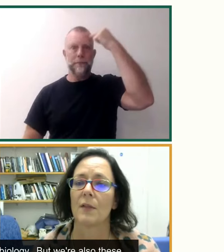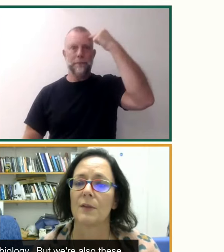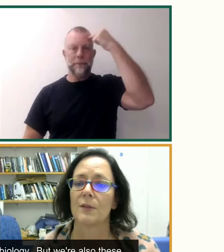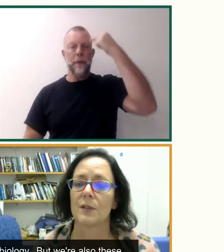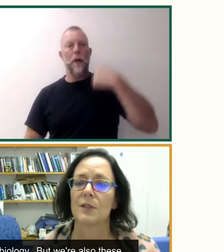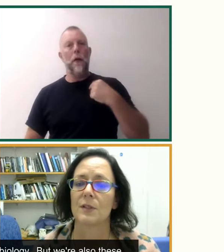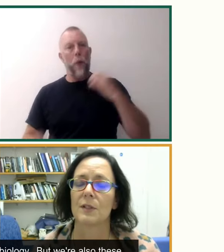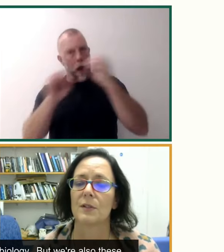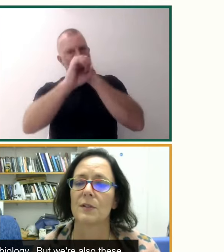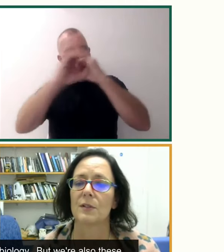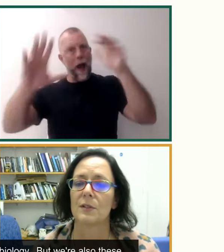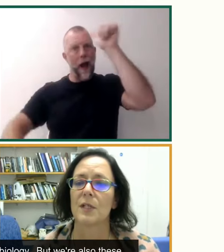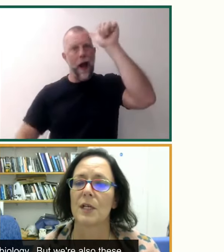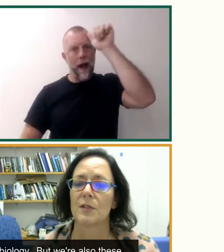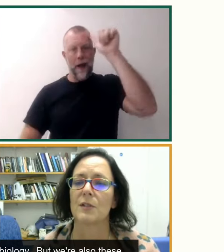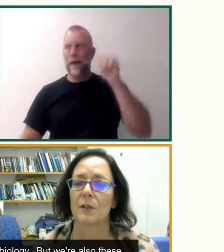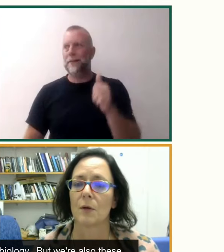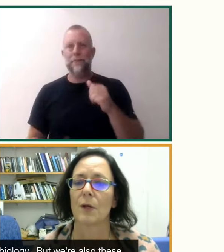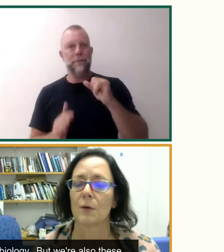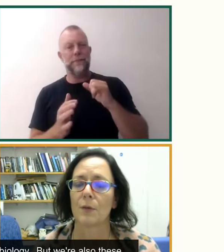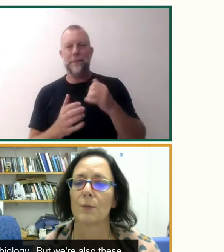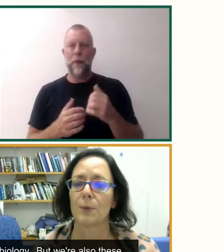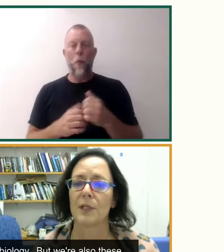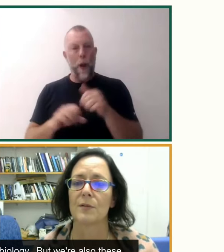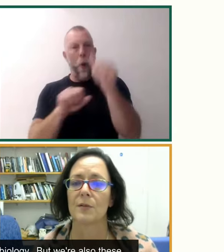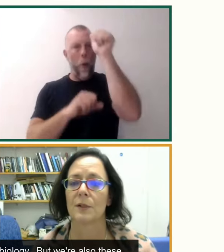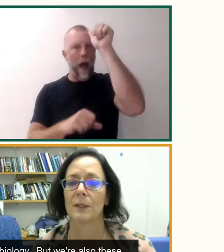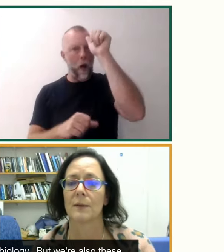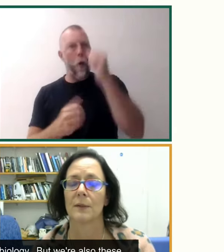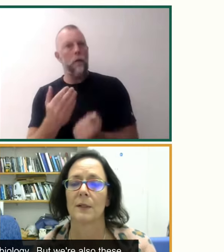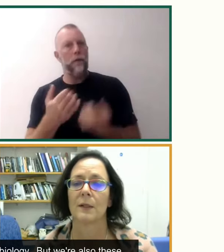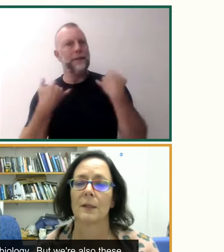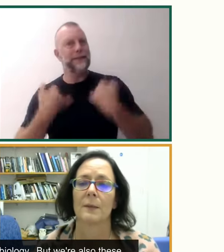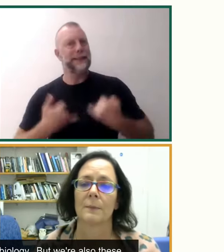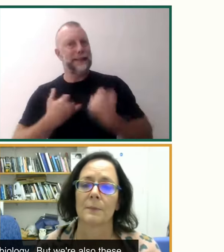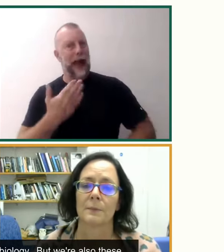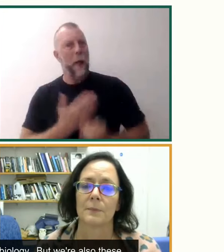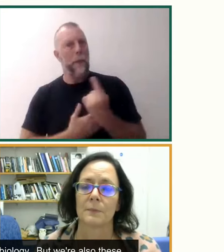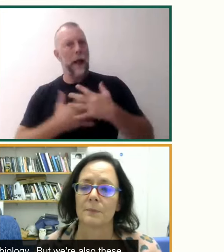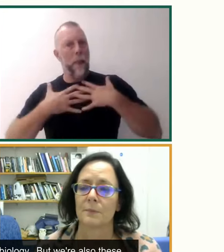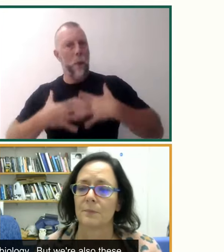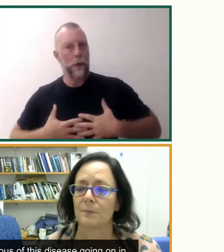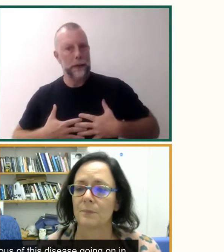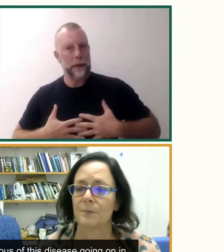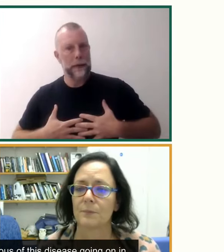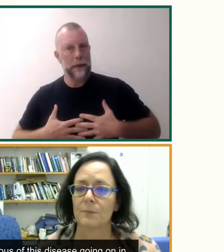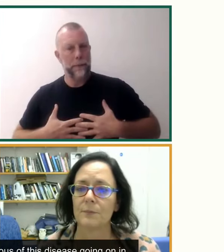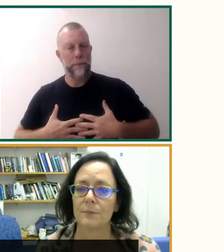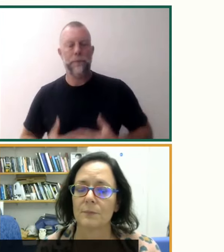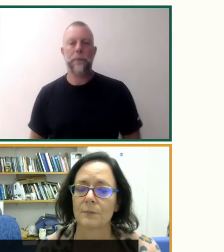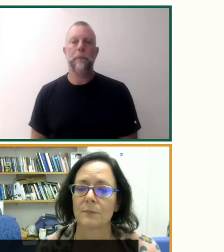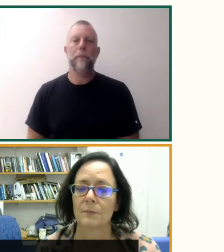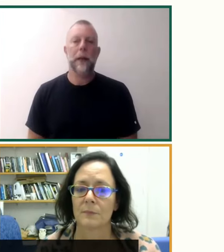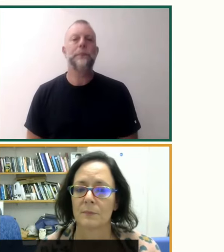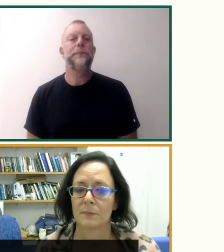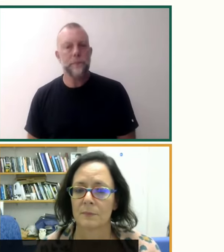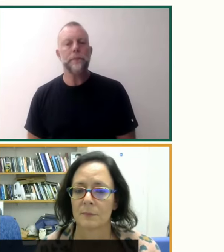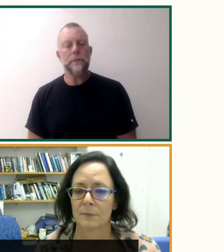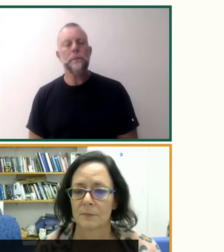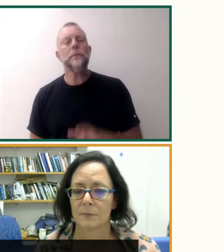of this disease going on in their bodies. Thank you. And